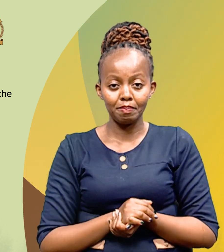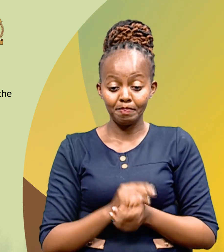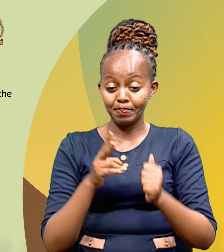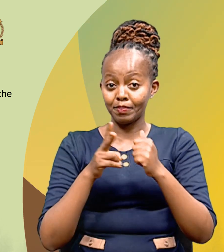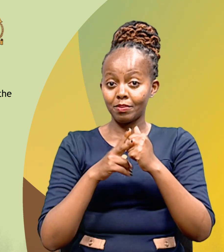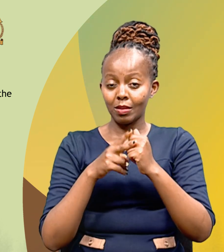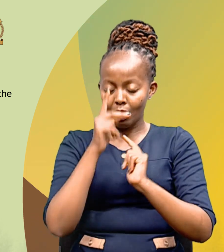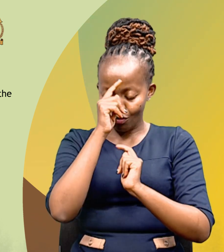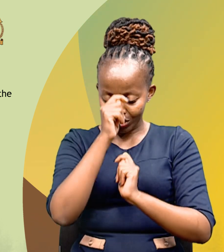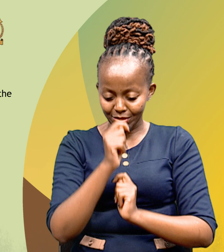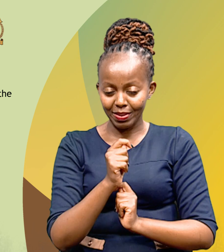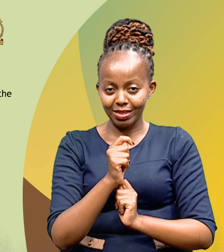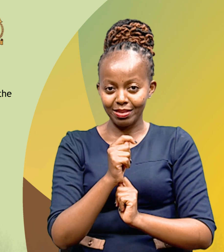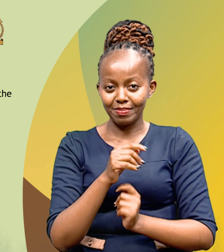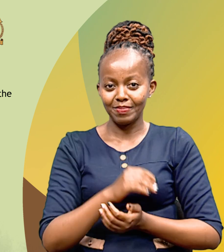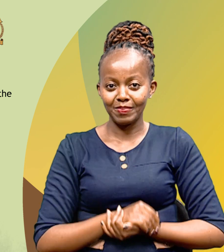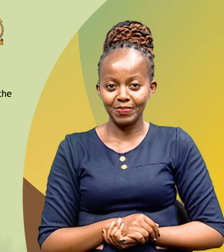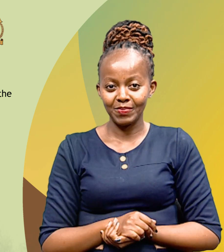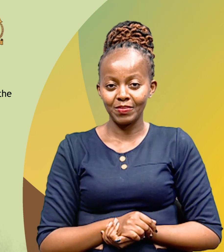respect